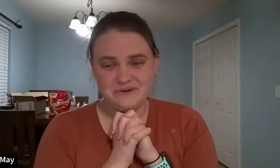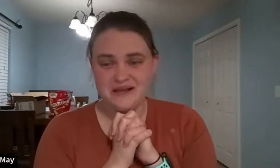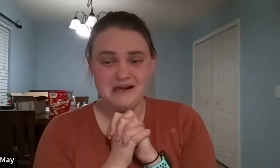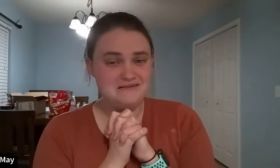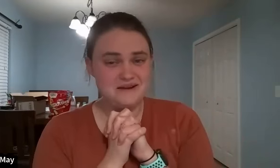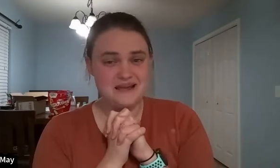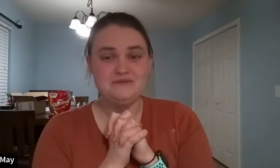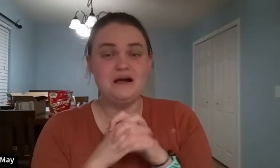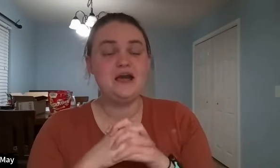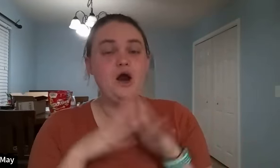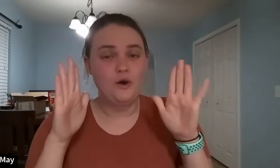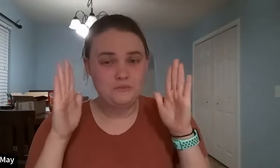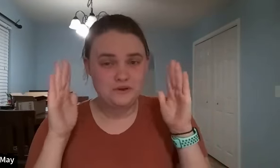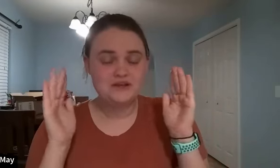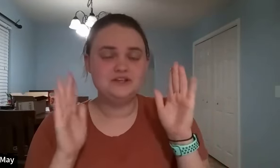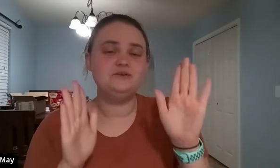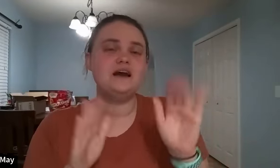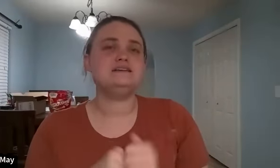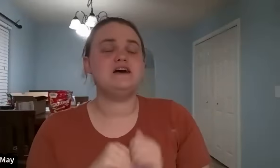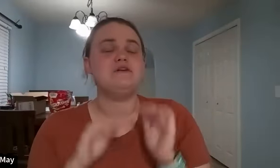But alrighty, well, I hope you guys have a